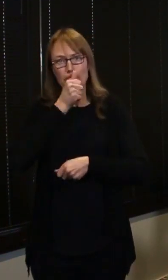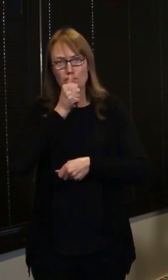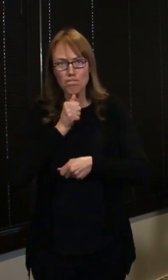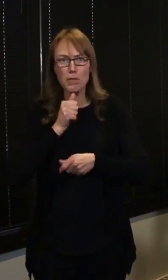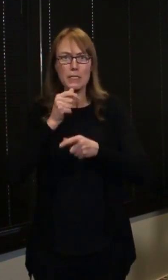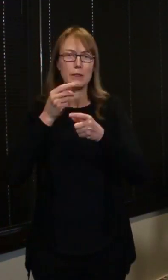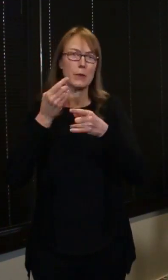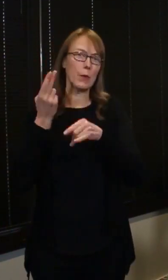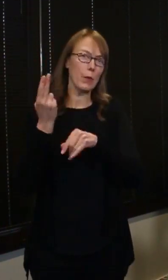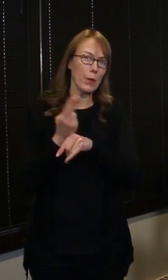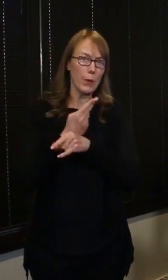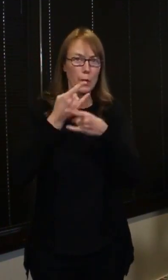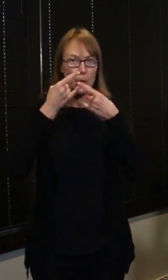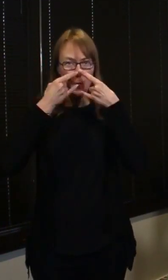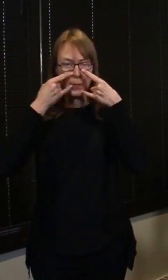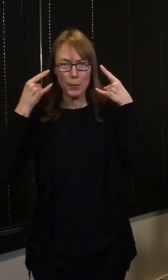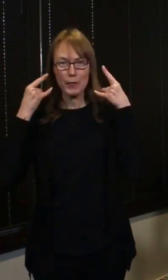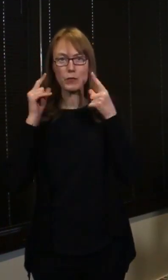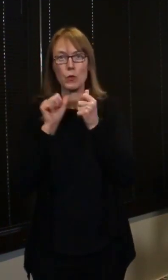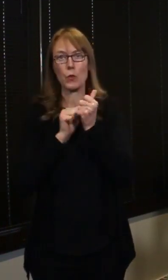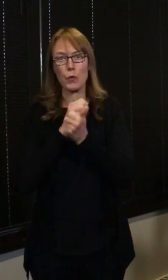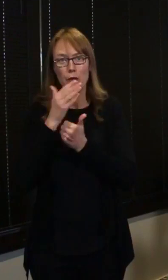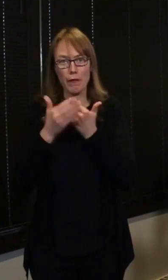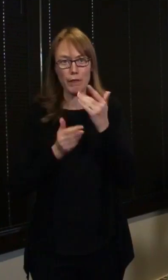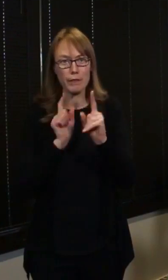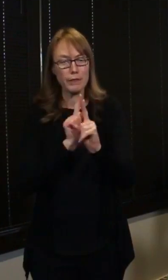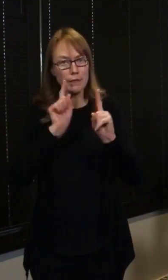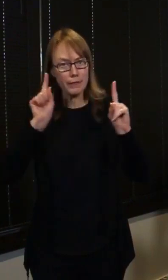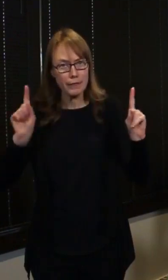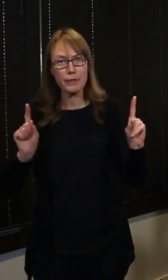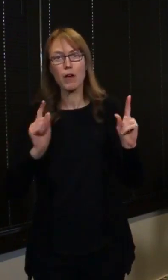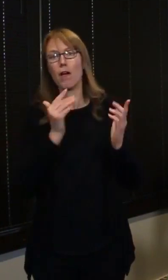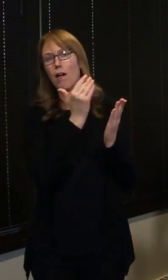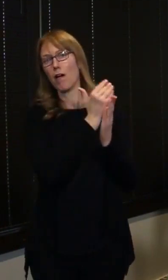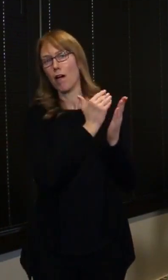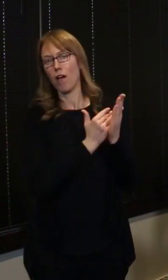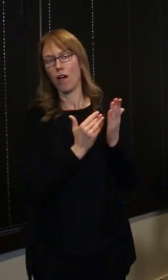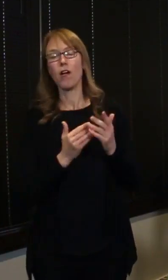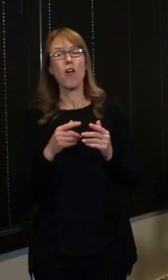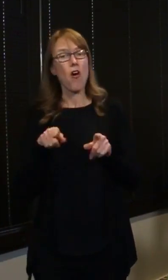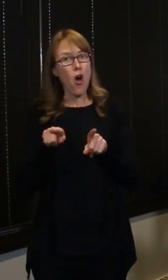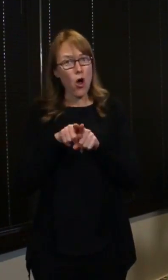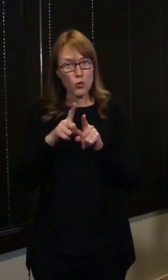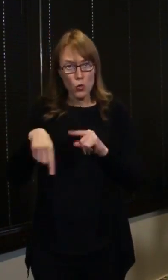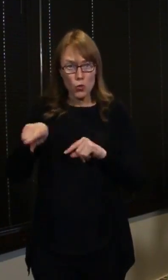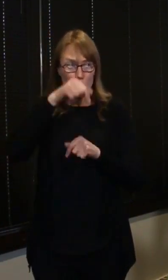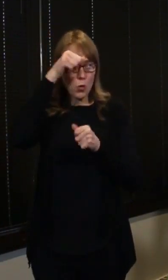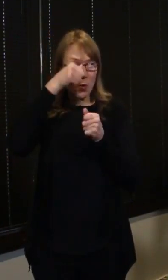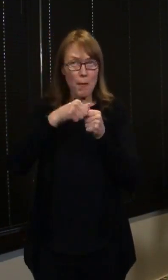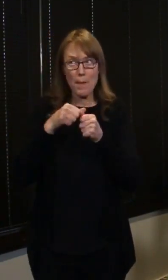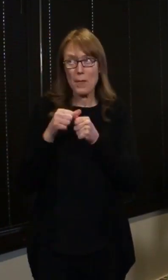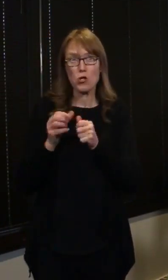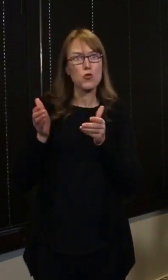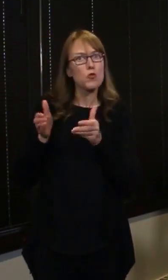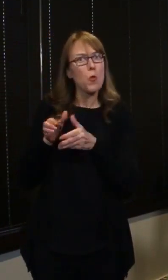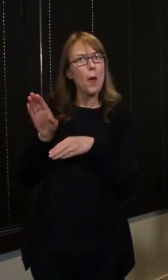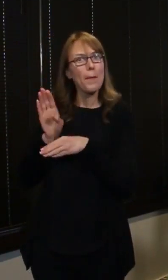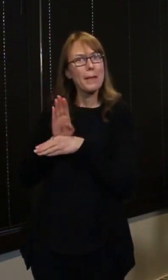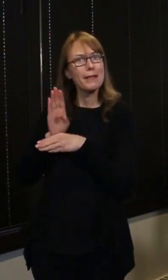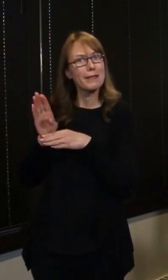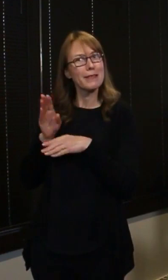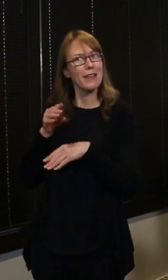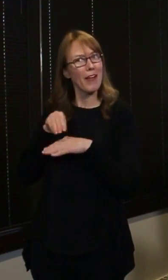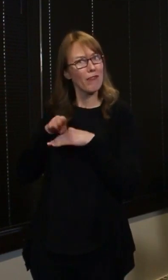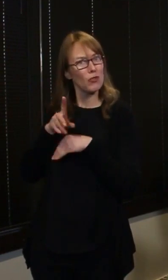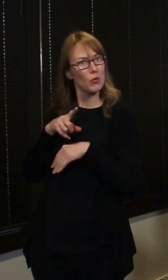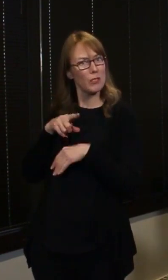and keep in mind that the small businesses that are impacted by this pandemic, and so please do whatever you can to help them out as well.